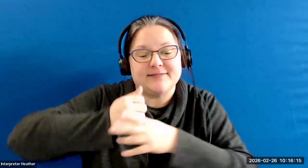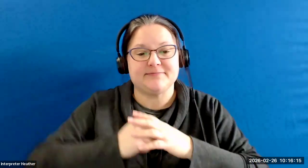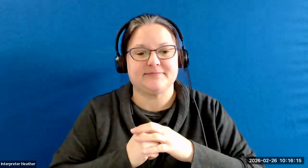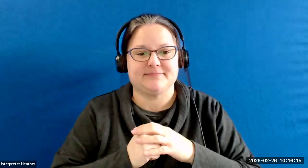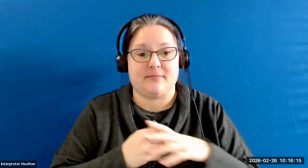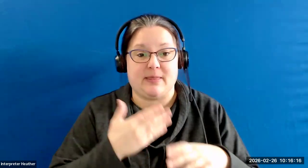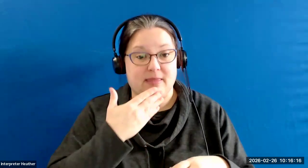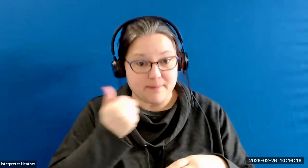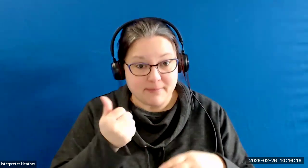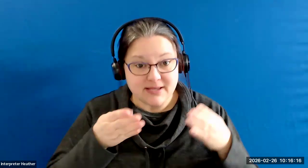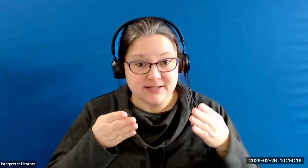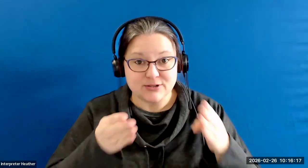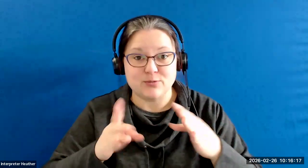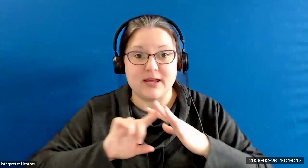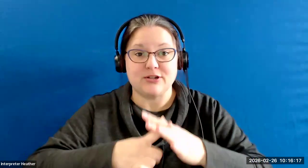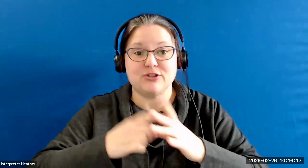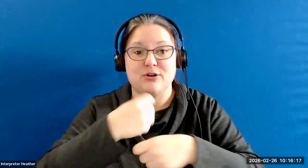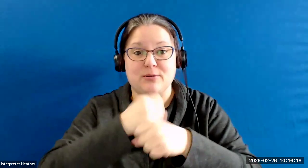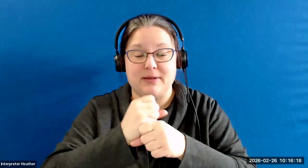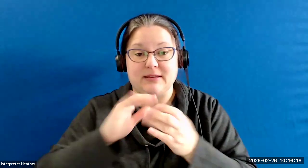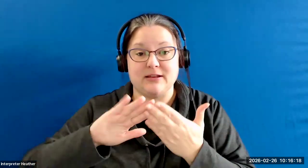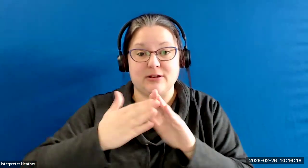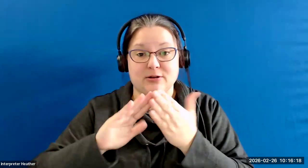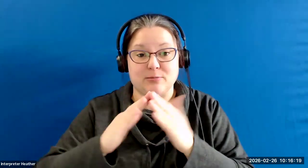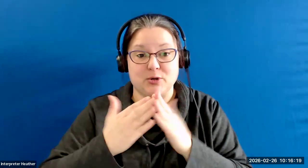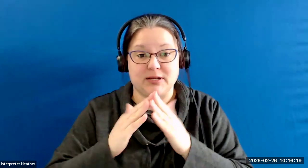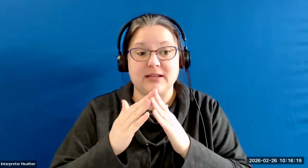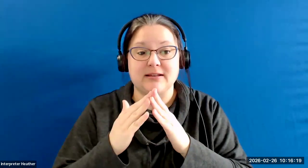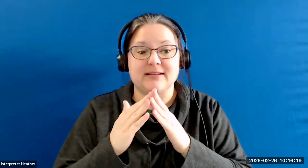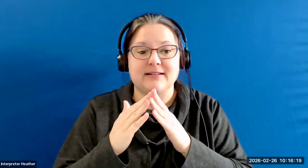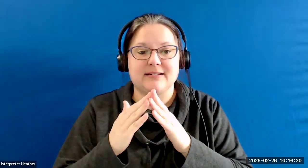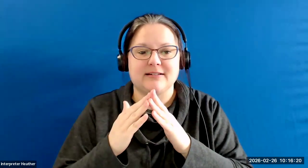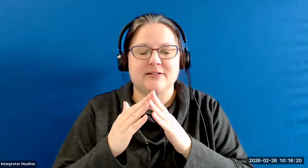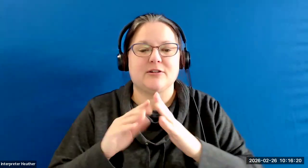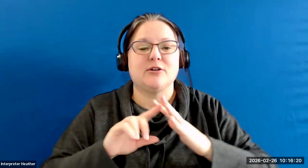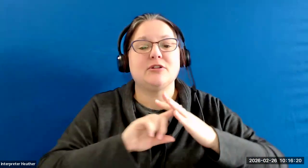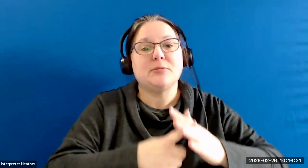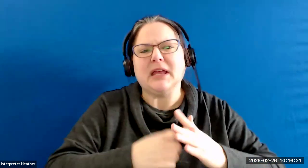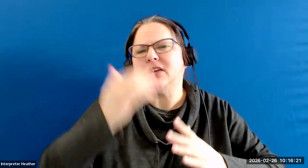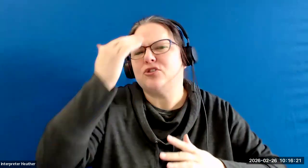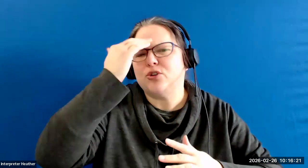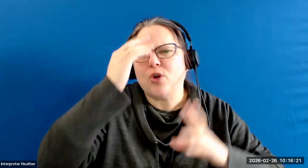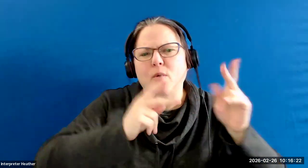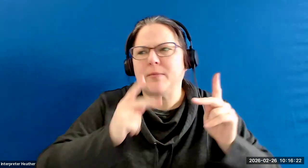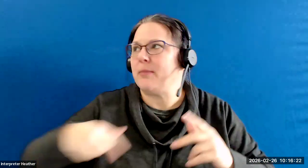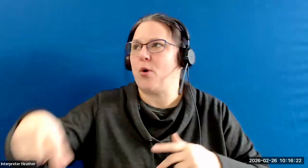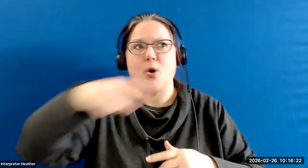best ways to begin creating a community is to begin by getting to know the people around